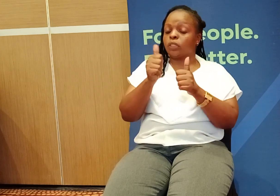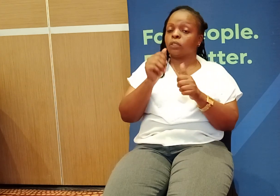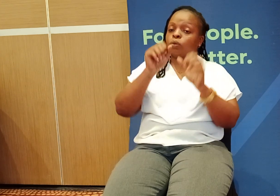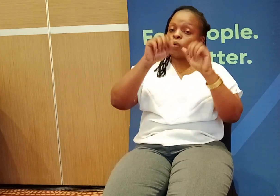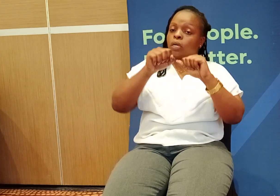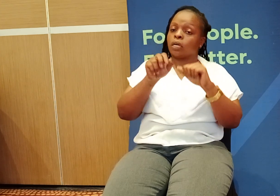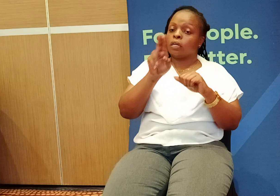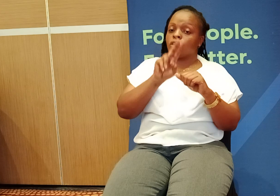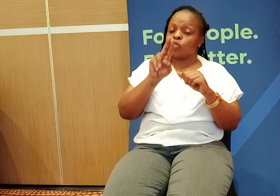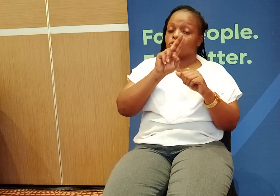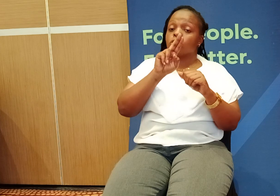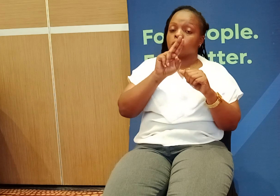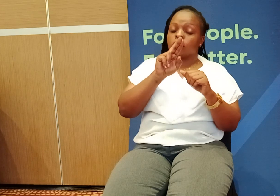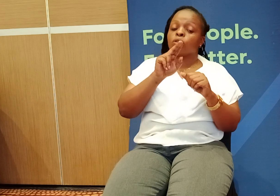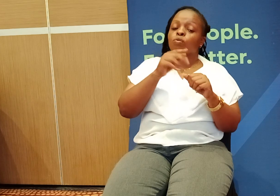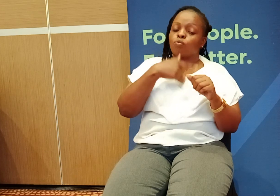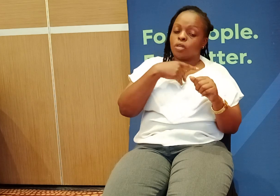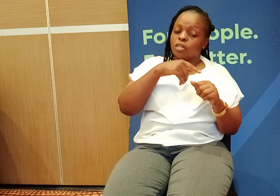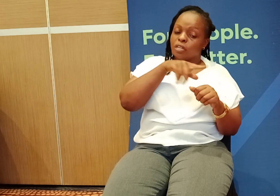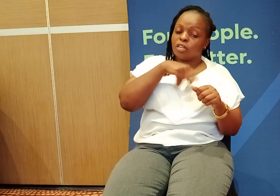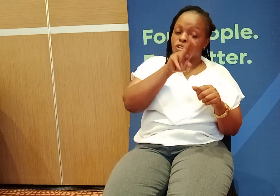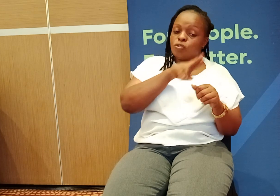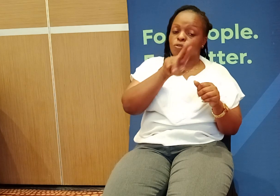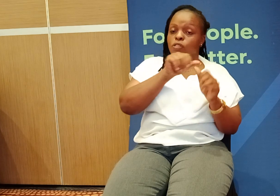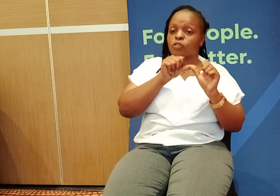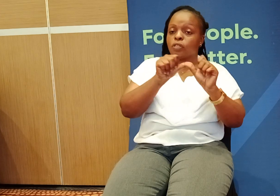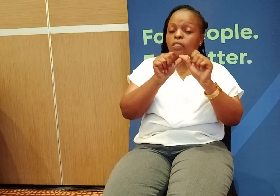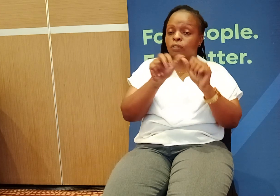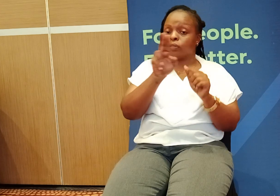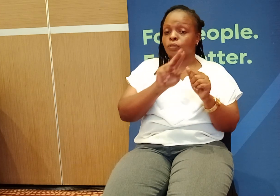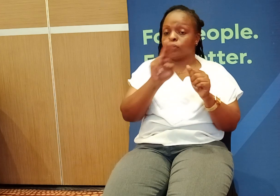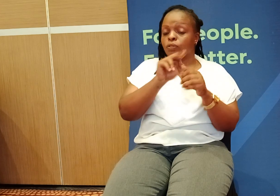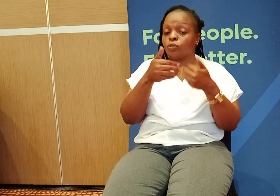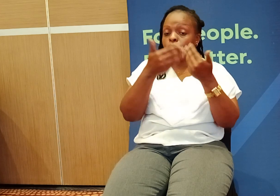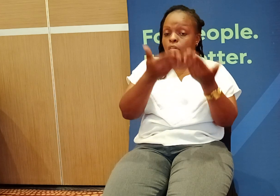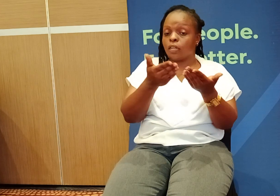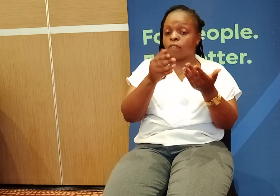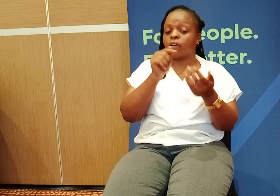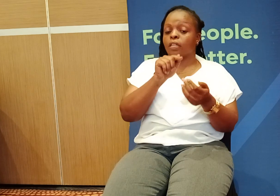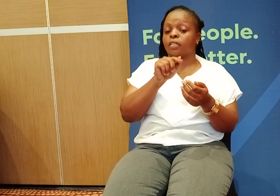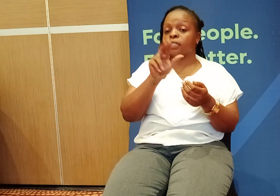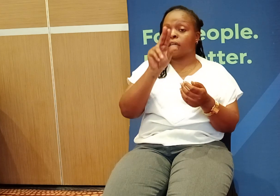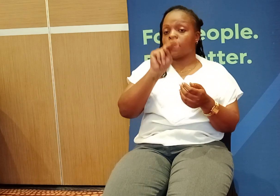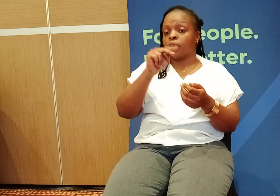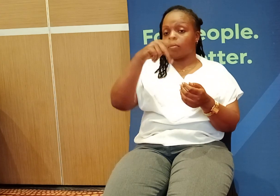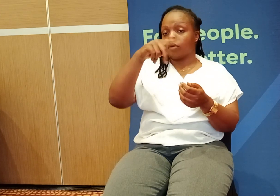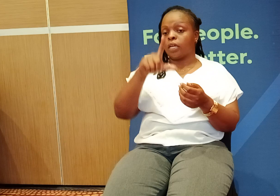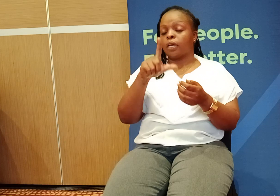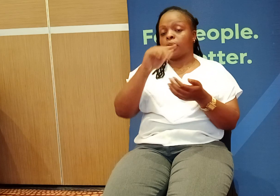been employing and will continue to employ to deliver this NPL reduction.